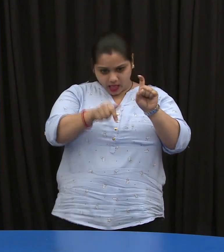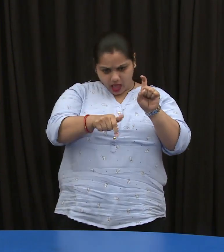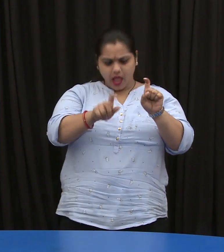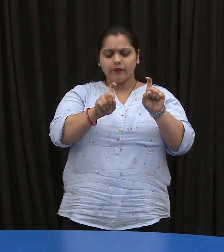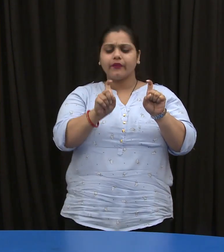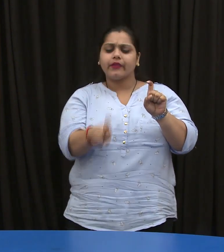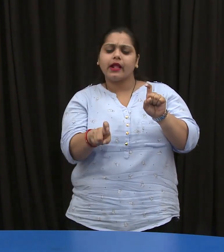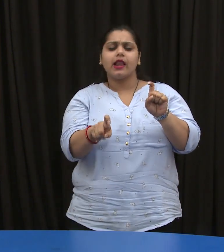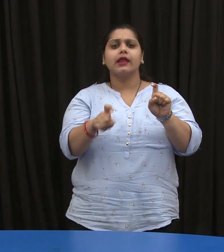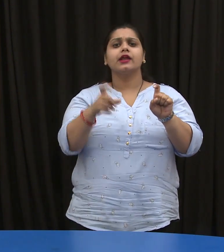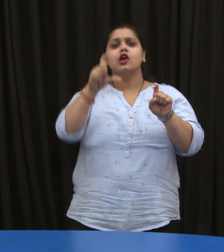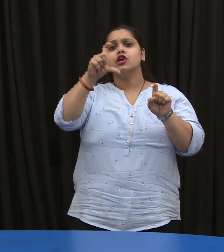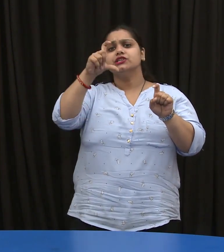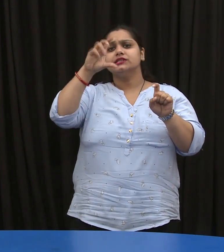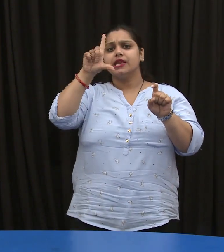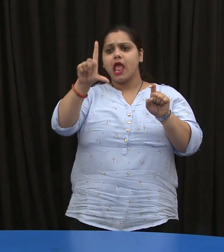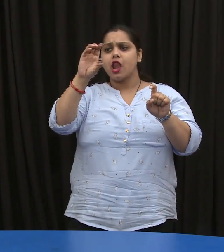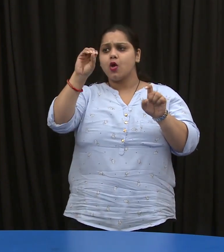Close option.